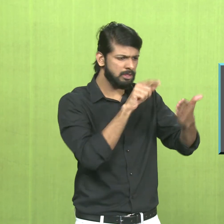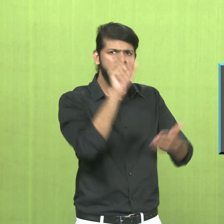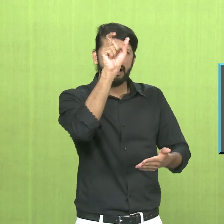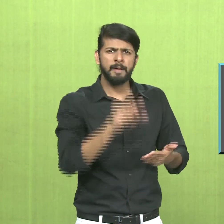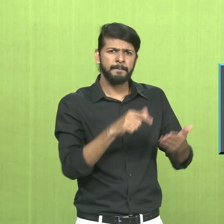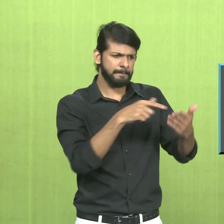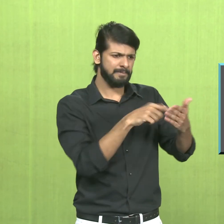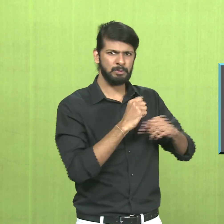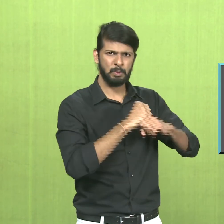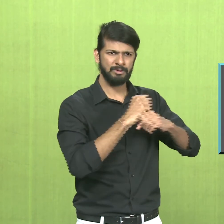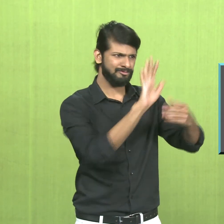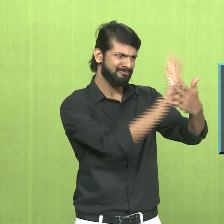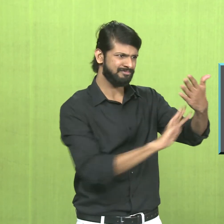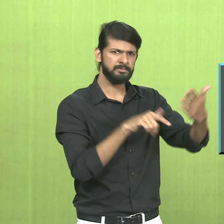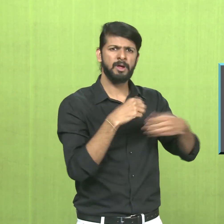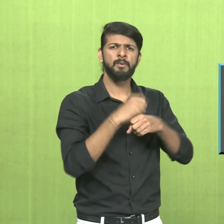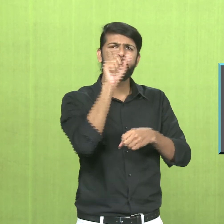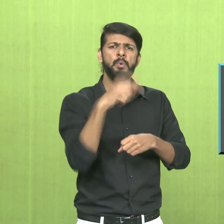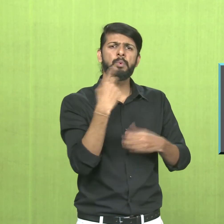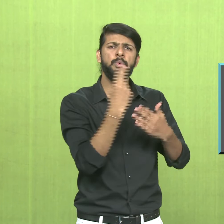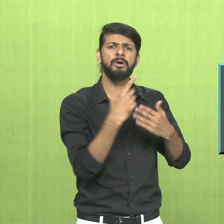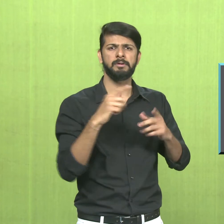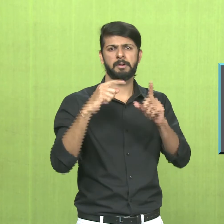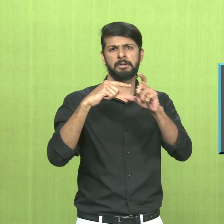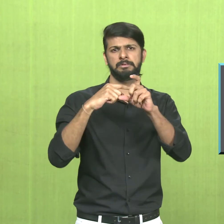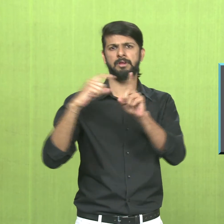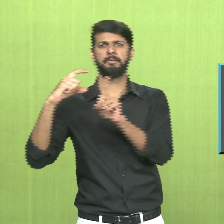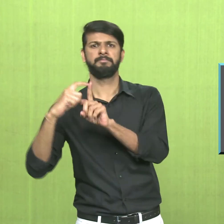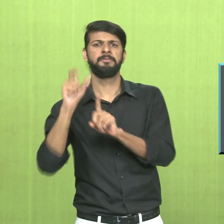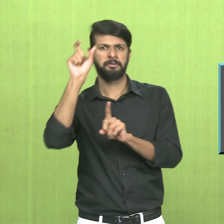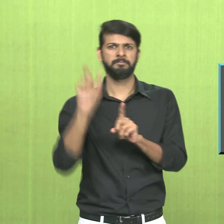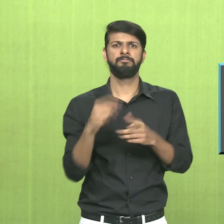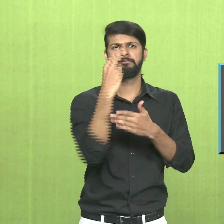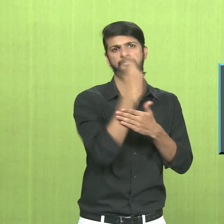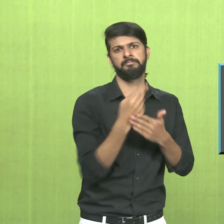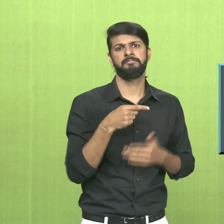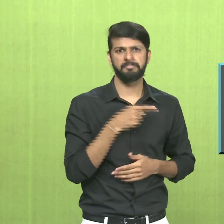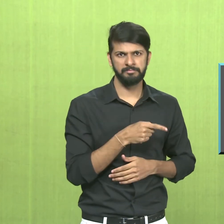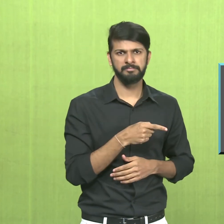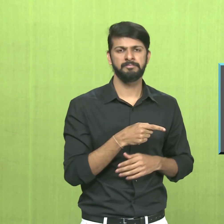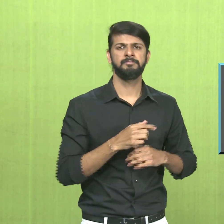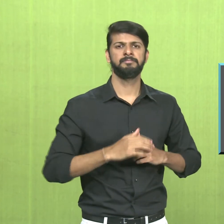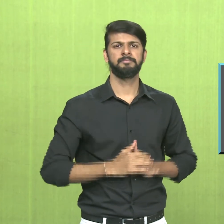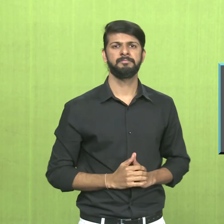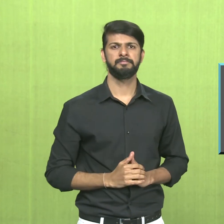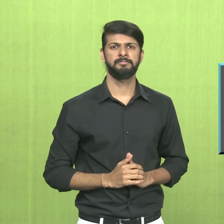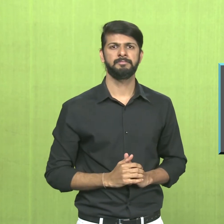The artist is Edgar Degas.